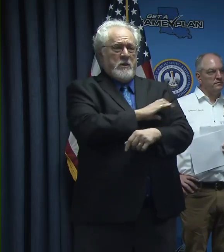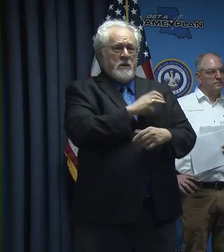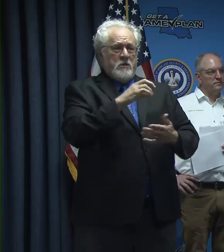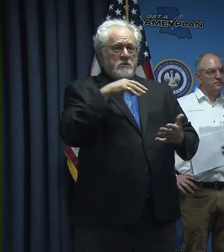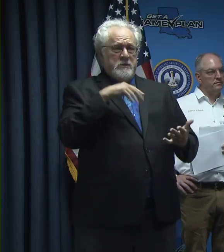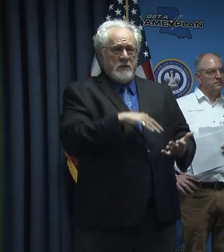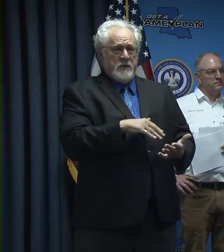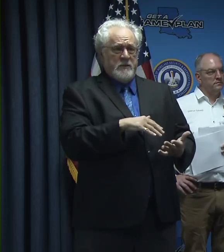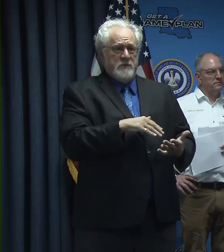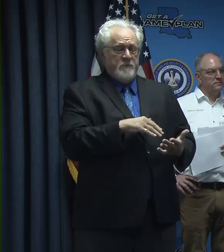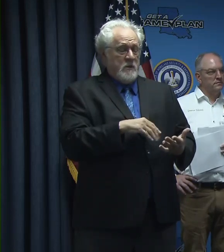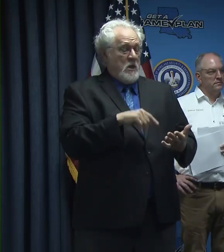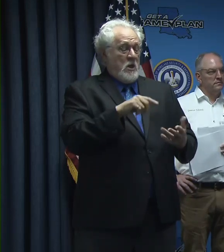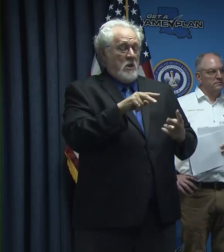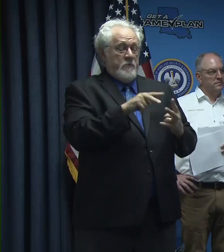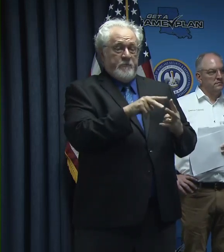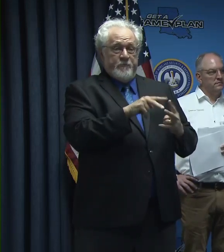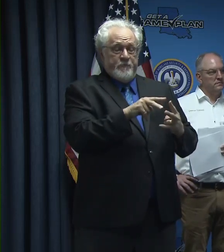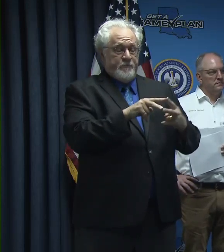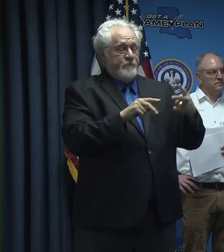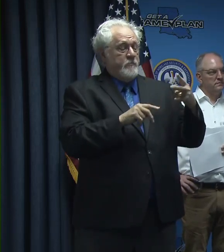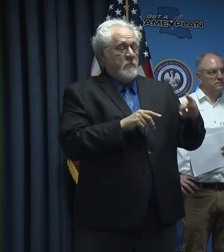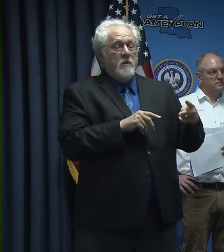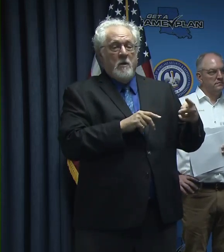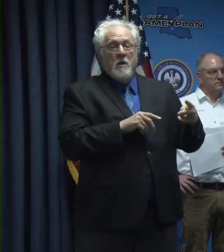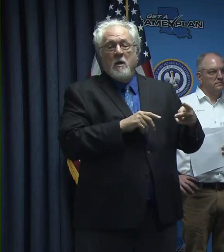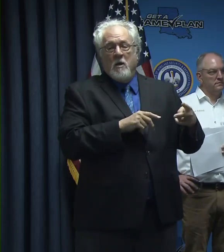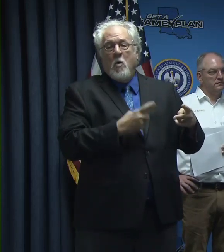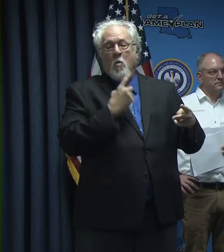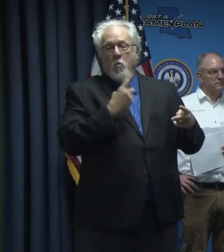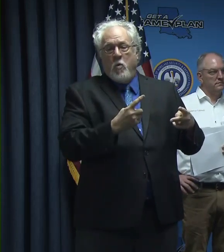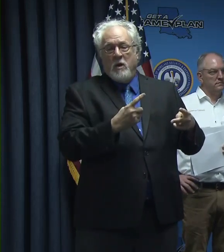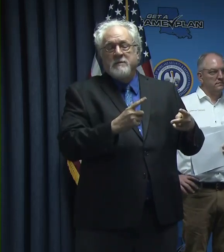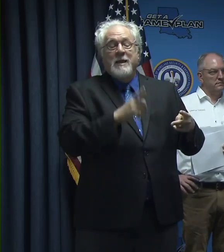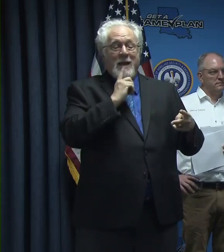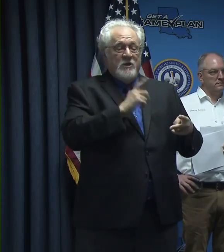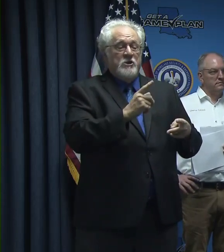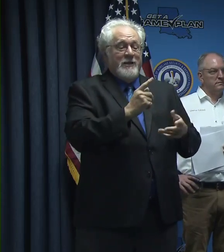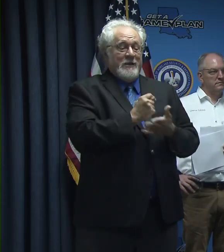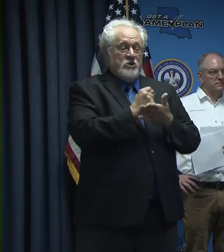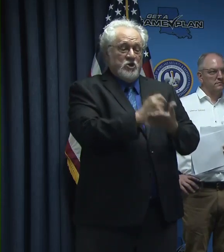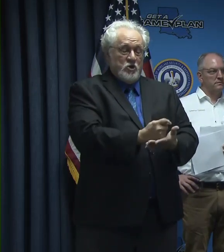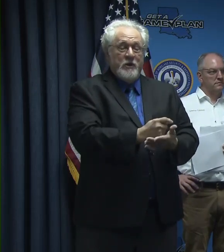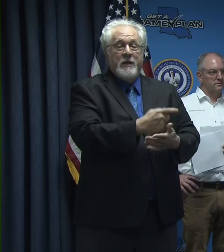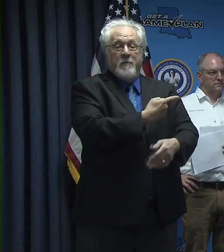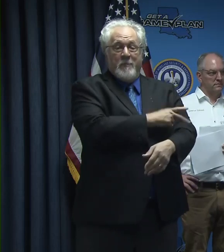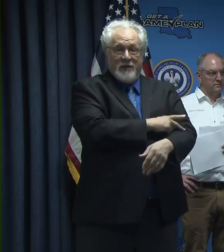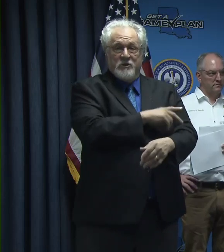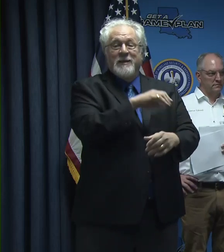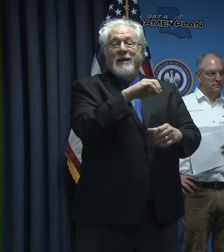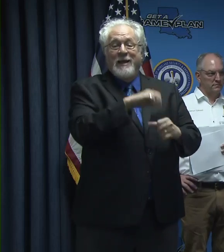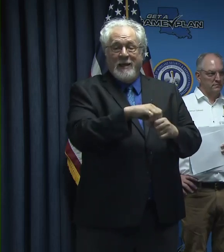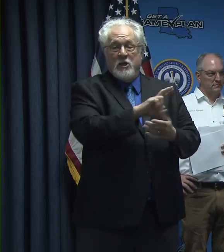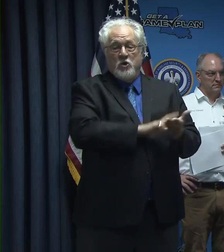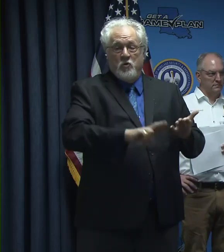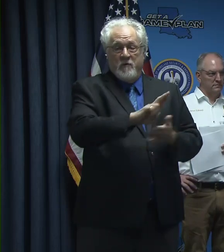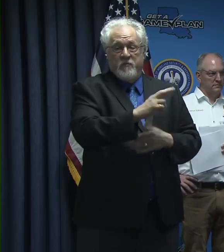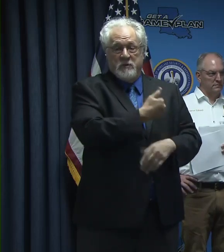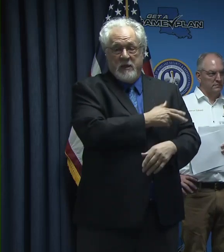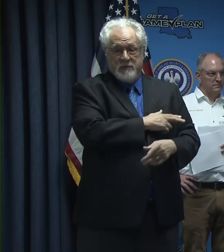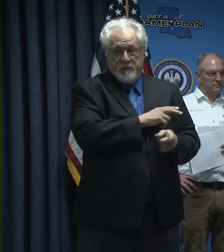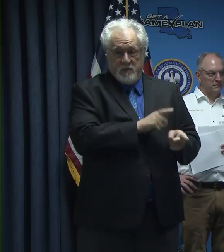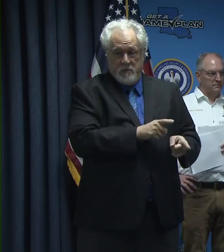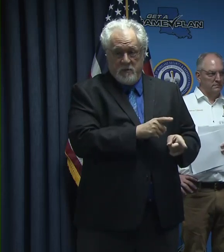studies. In those studies, of course, one of them is to actually treat patients that are in university